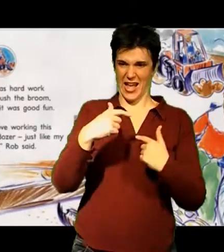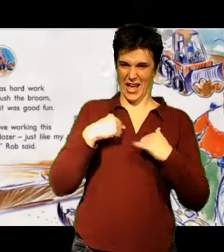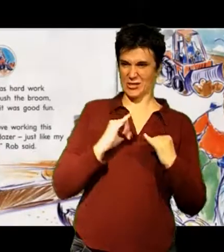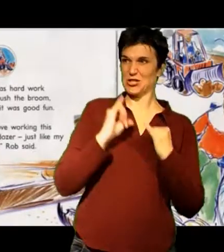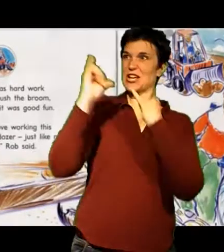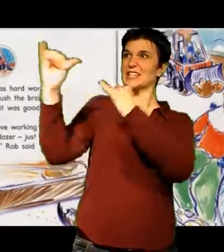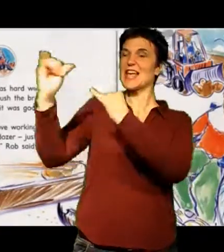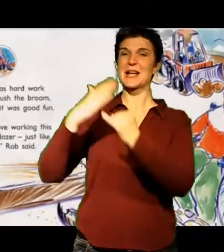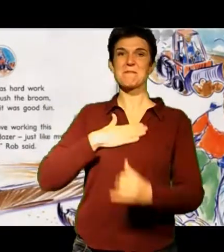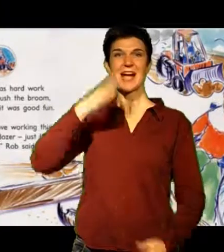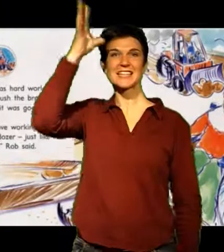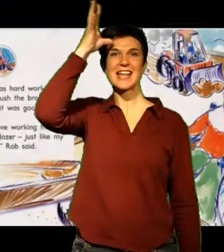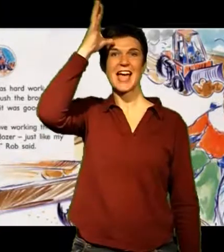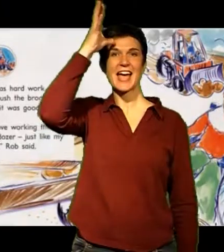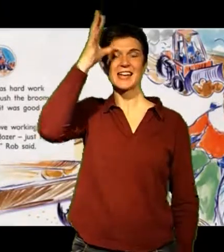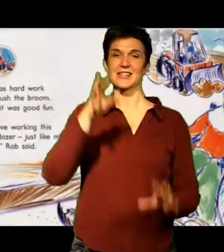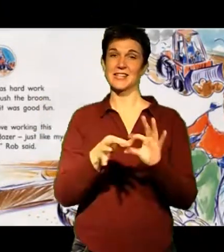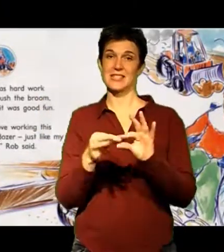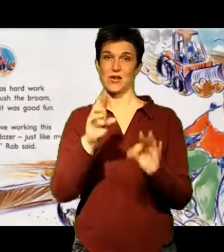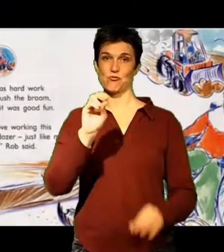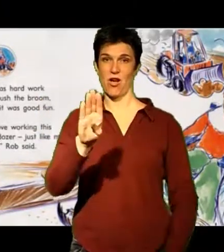Just like my dad, said Rob.